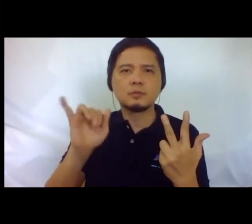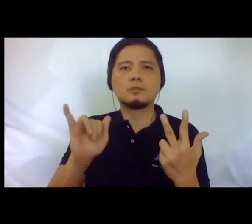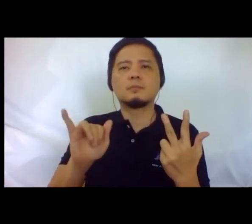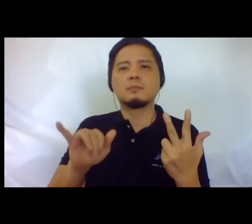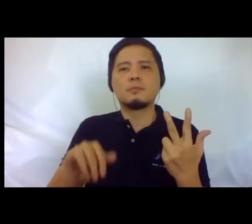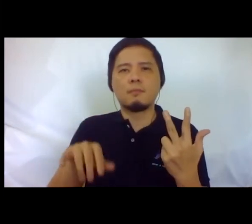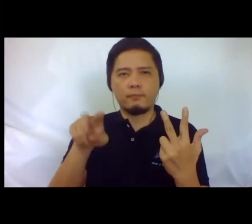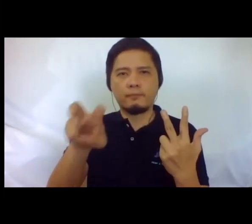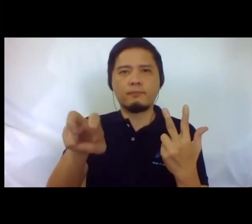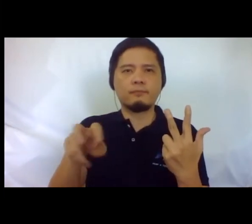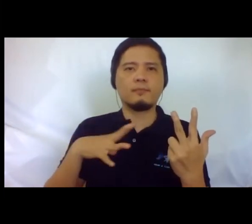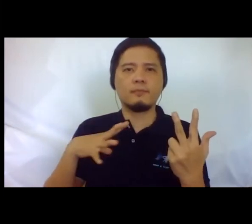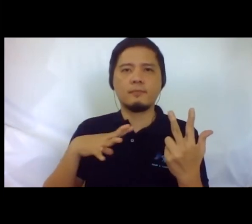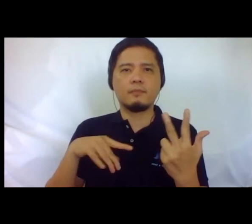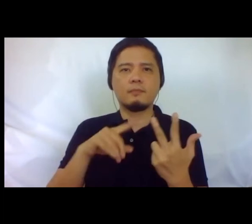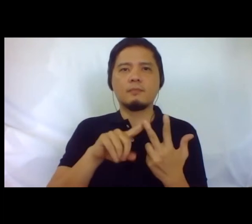Oh, there she is. Okay.